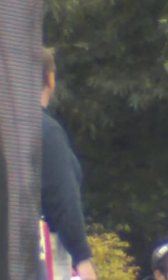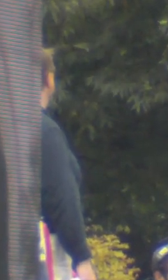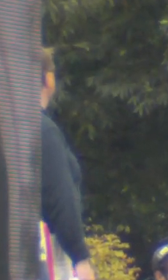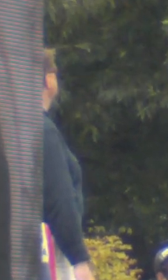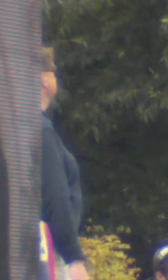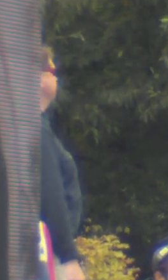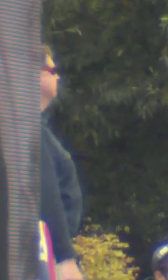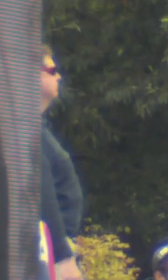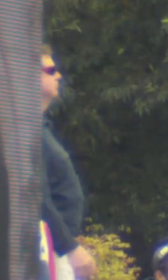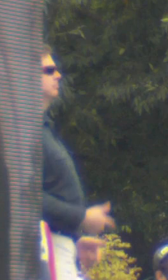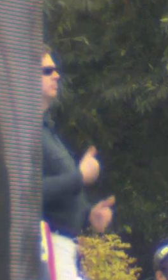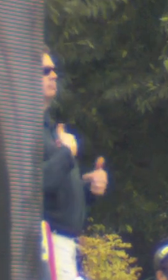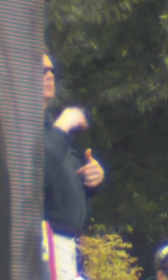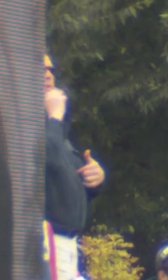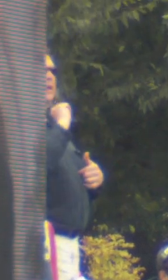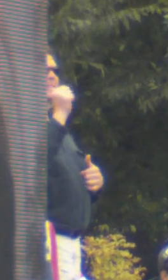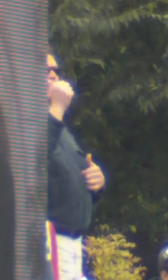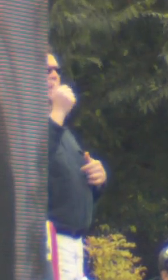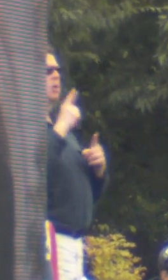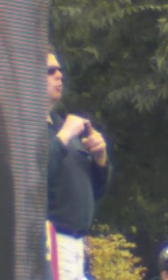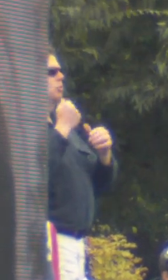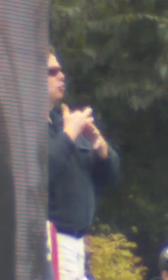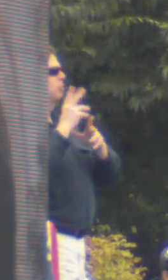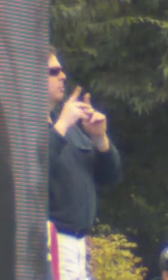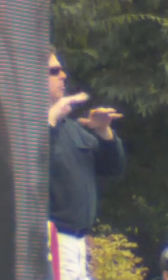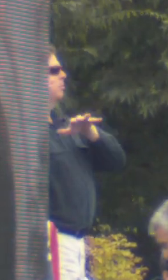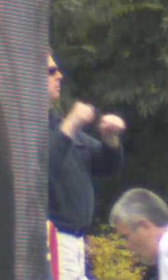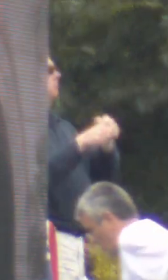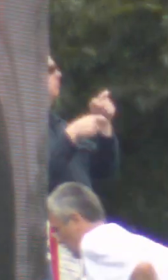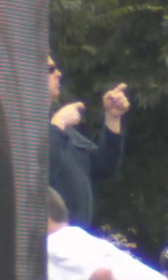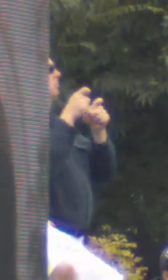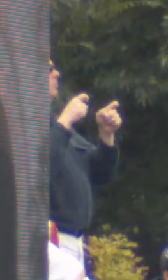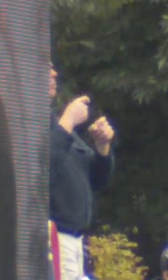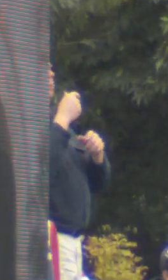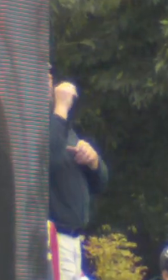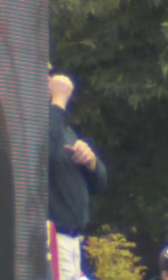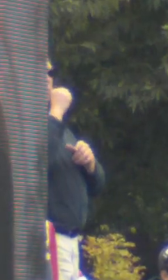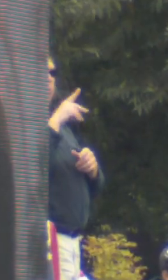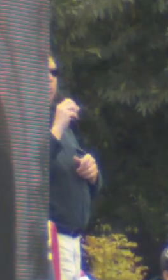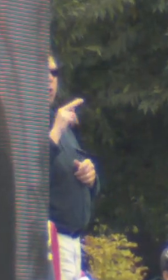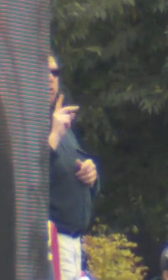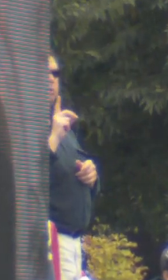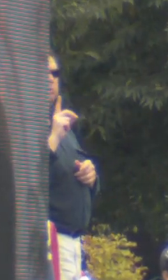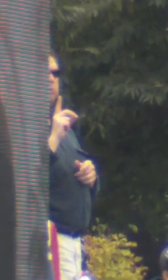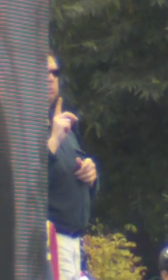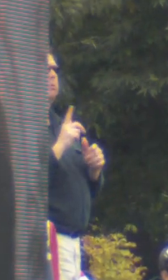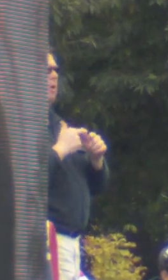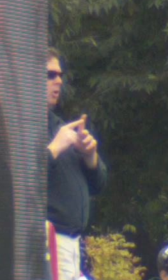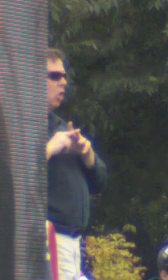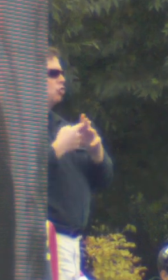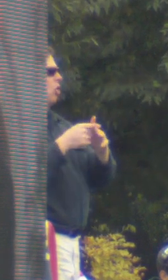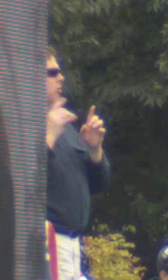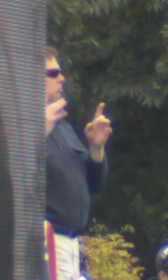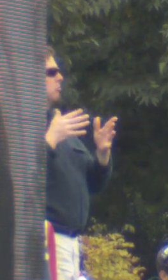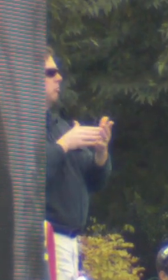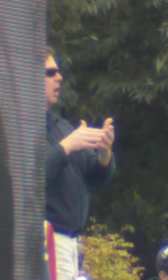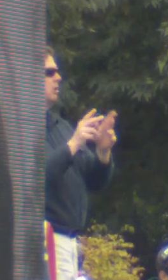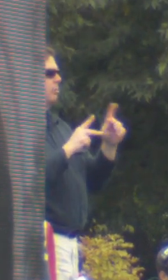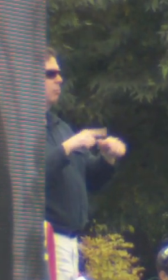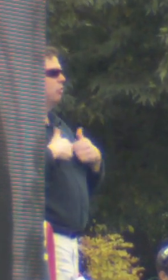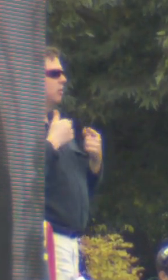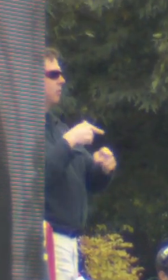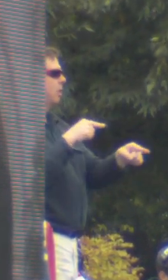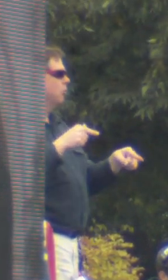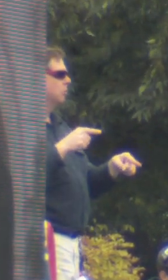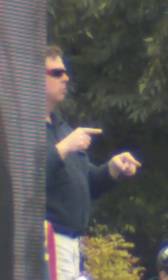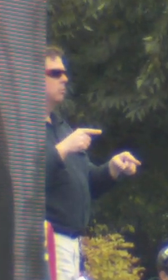I was 10 when the Germans invaded Poland and began the era of unimaginable terror. When